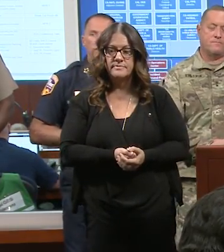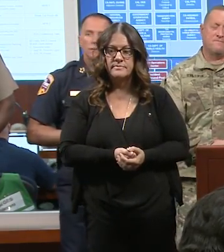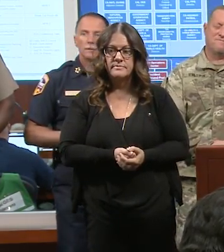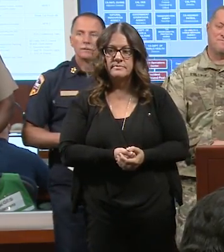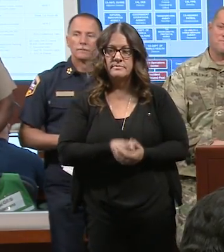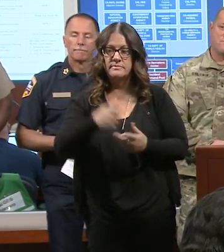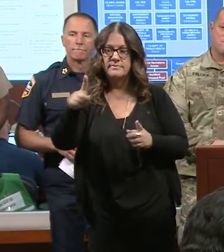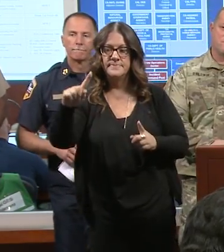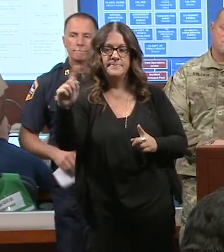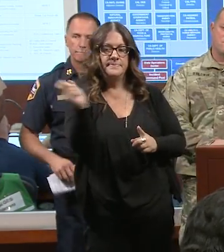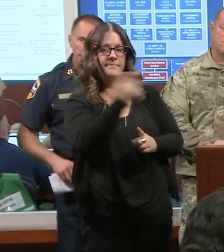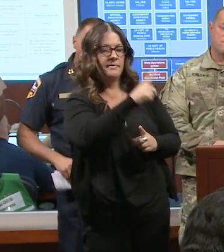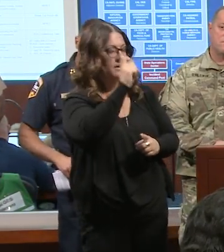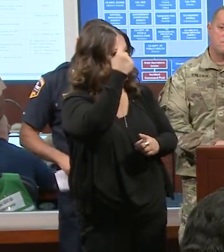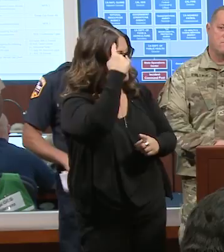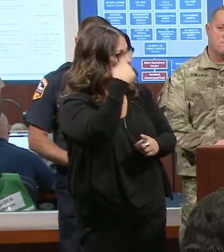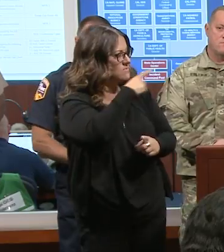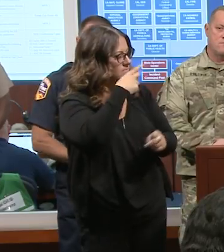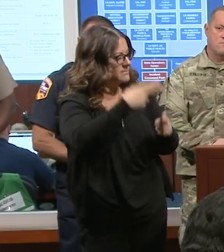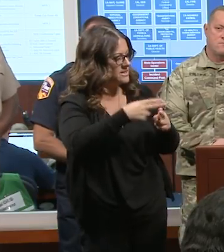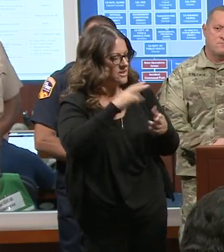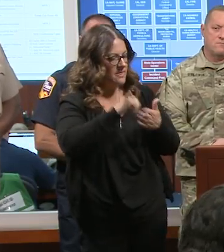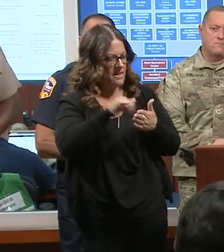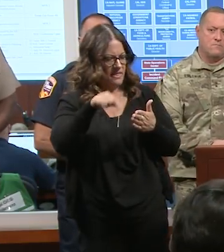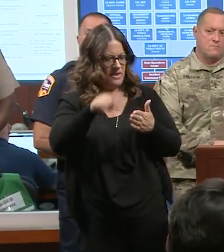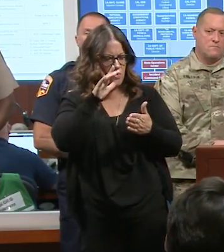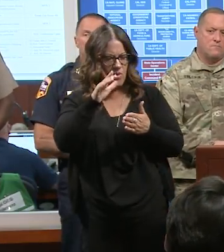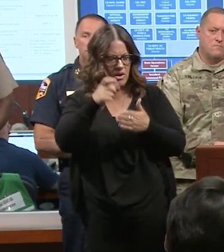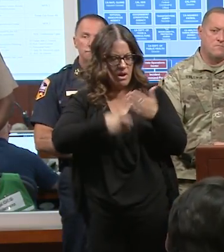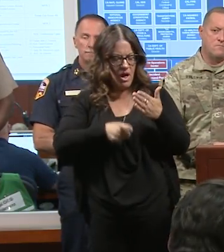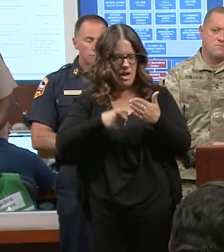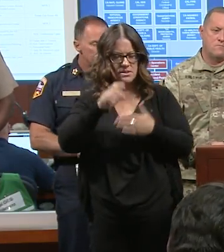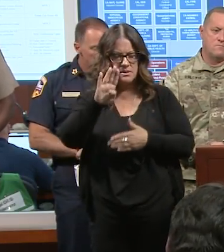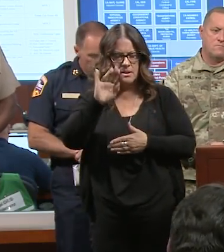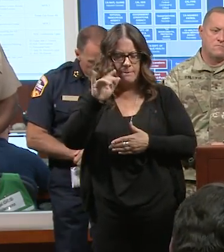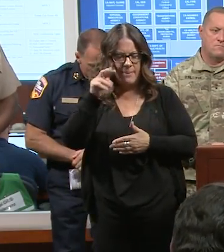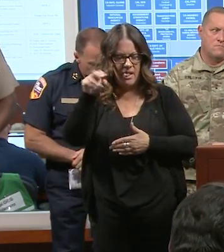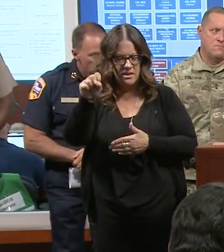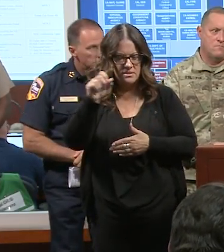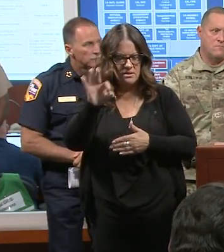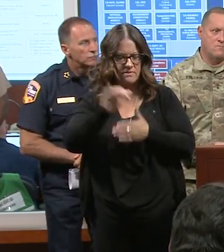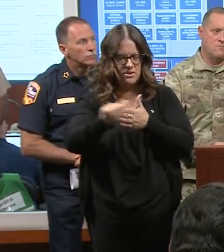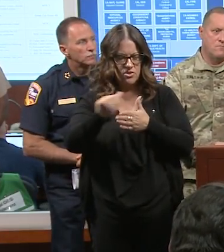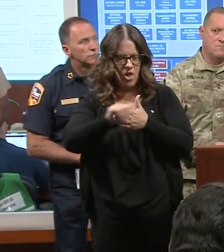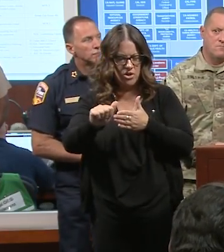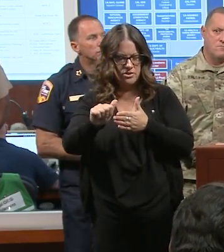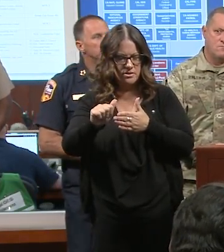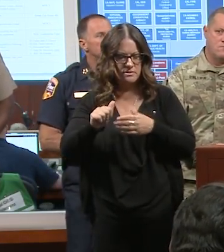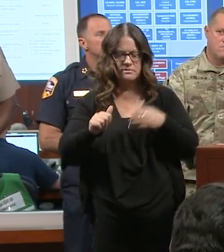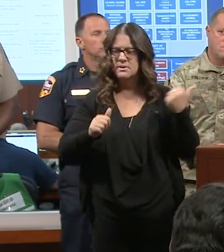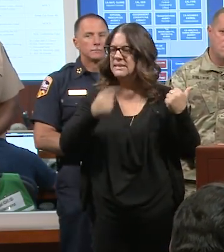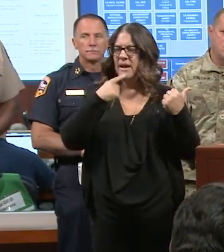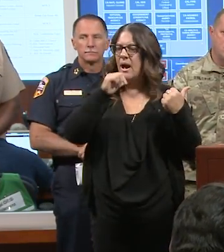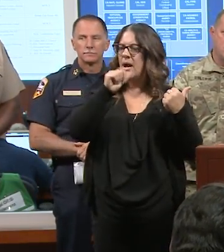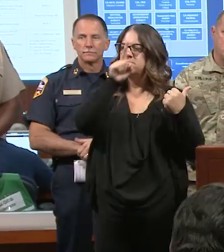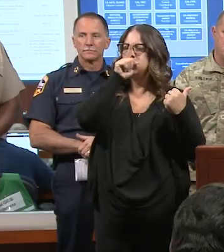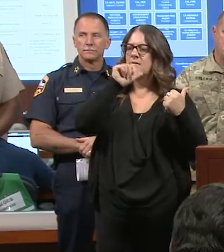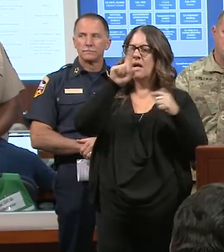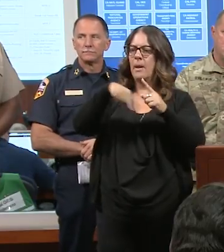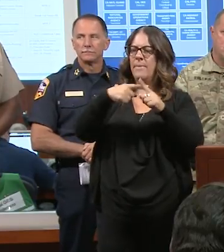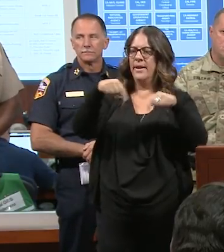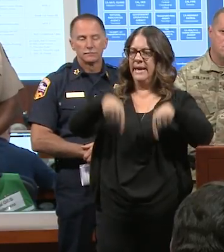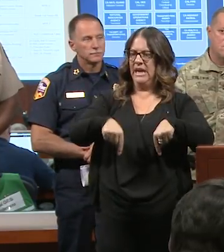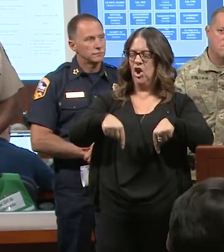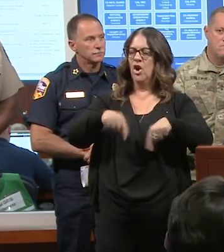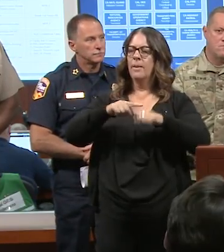Governor, you mentioned that this would cost tens of billions of dollars in terms of I mentioned the whole country. Okay. I think there's a